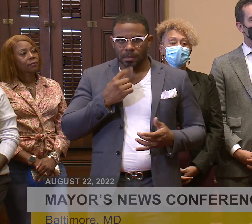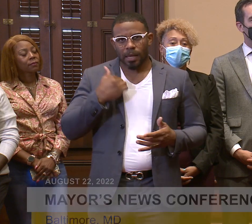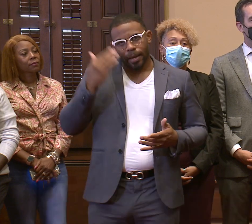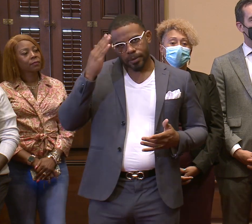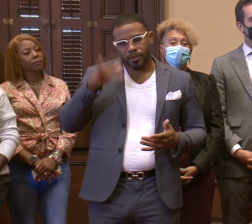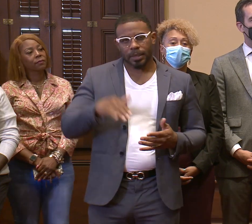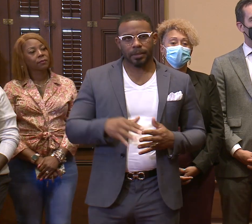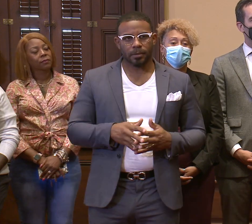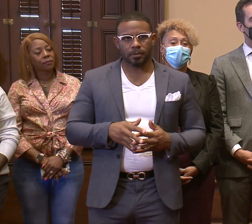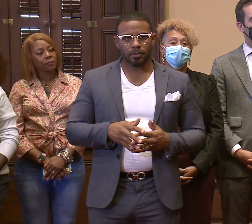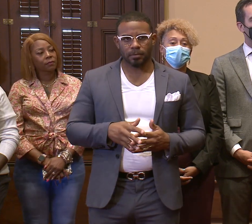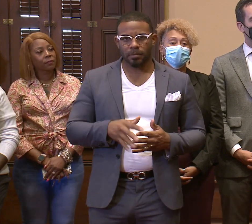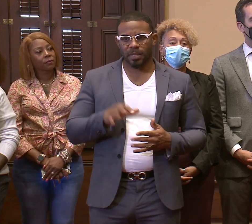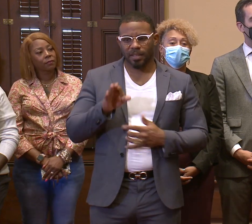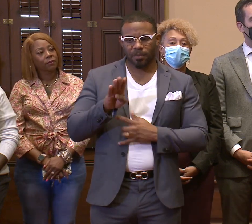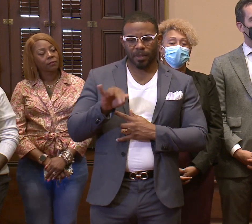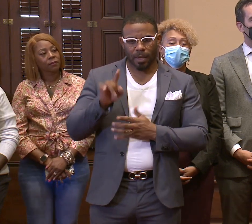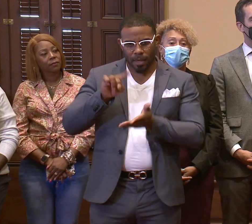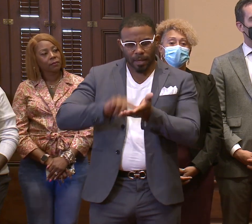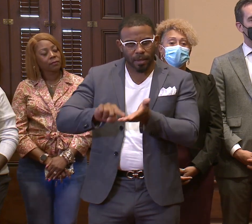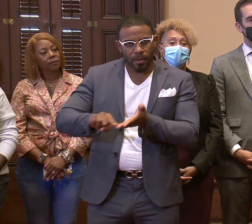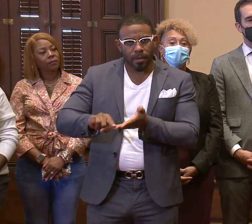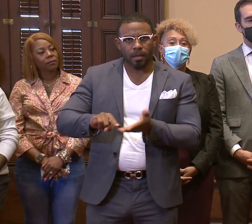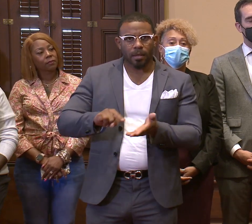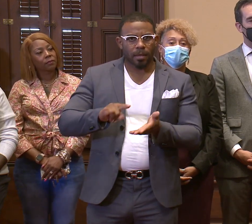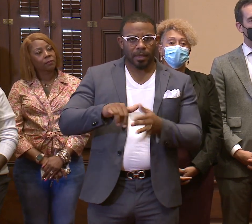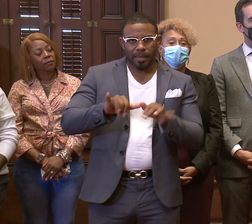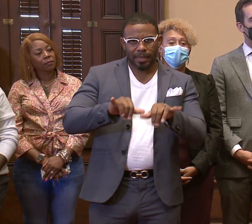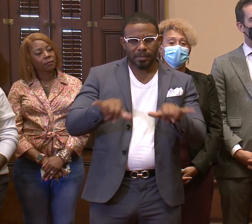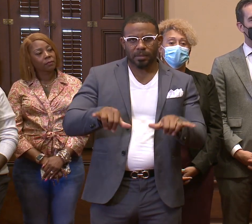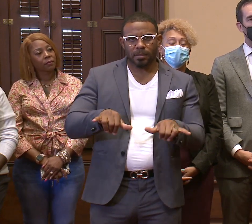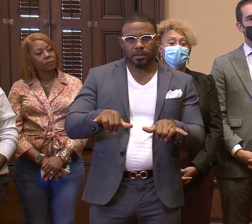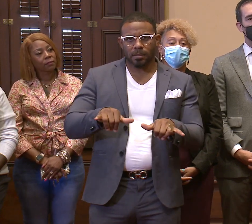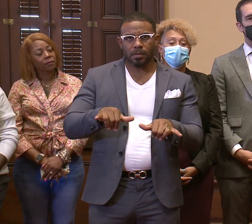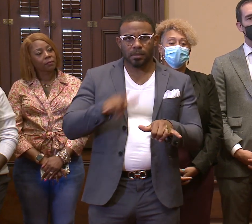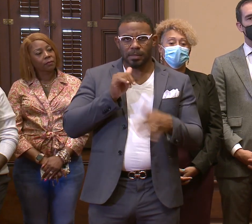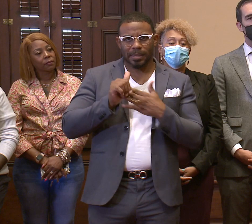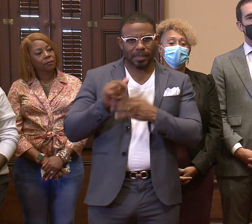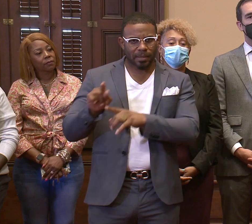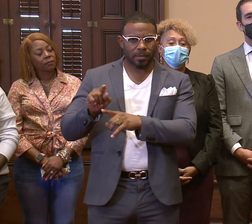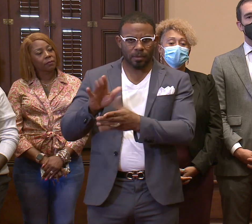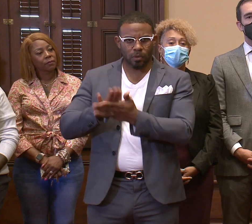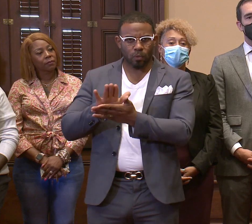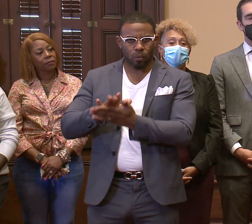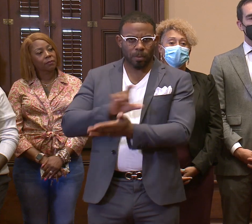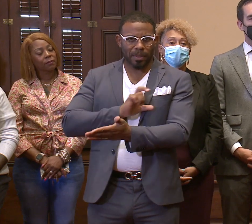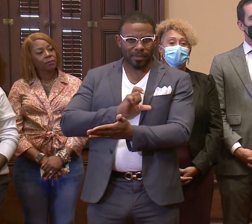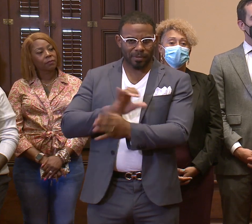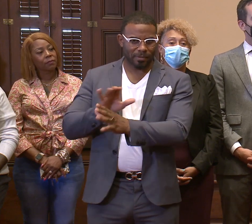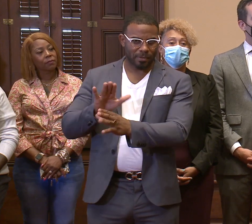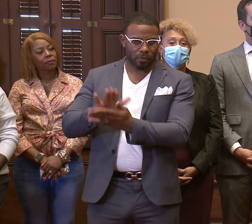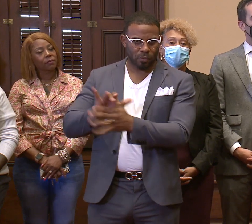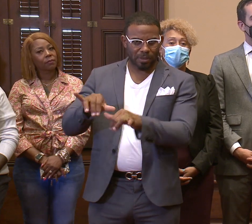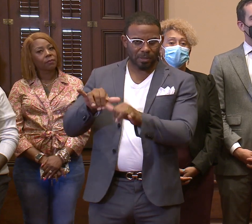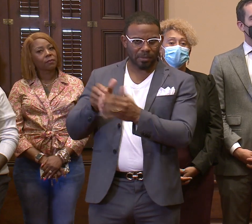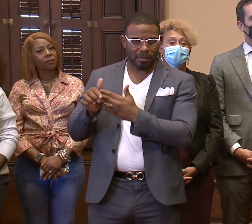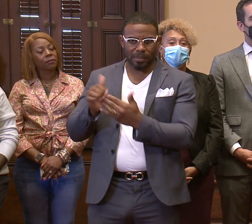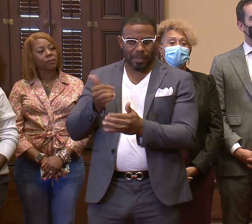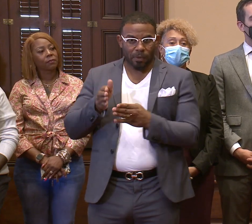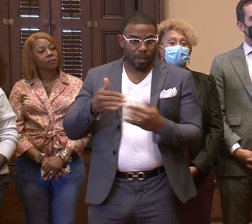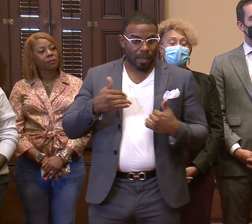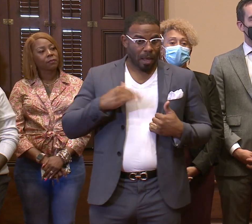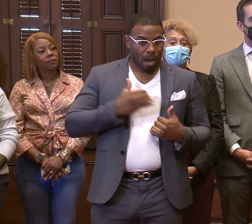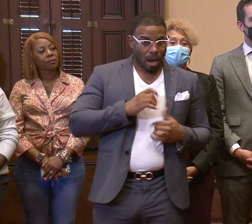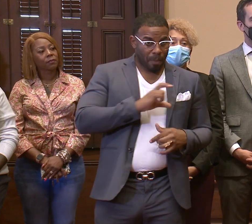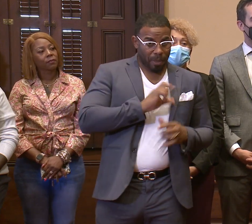know that the FBI is investigating and the school system is the lead on that, as is the school police officer. And in any way that